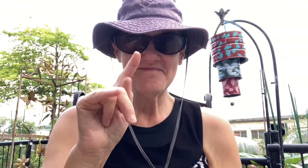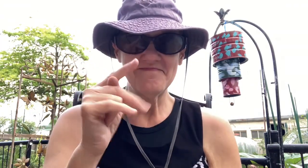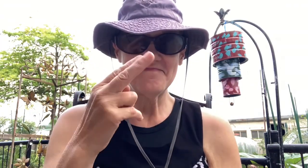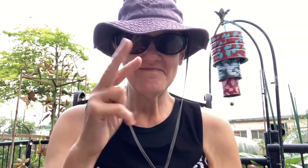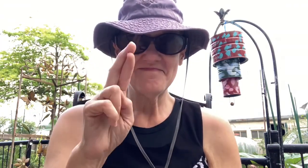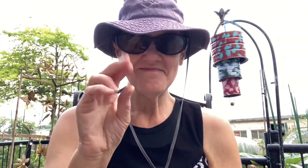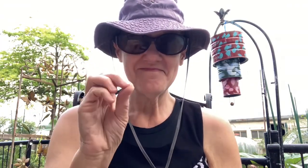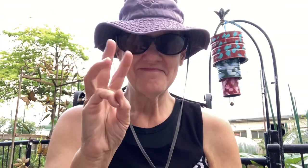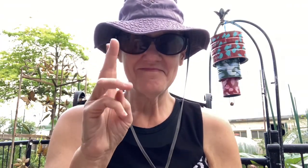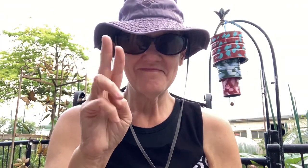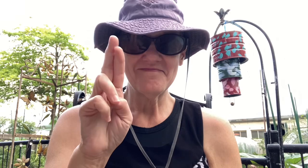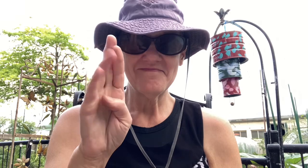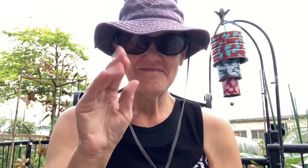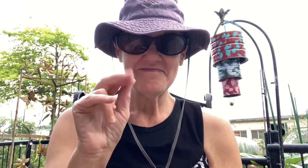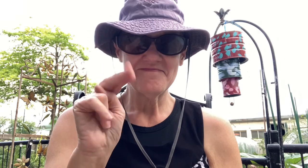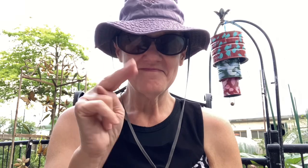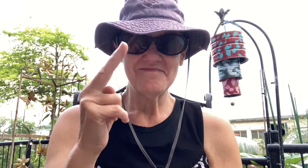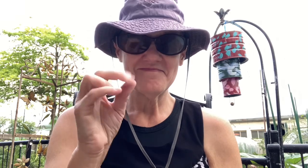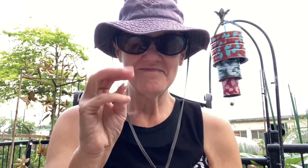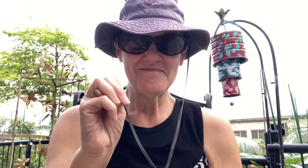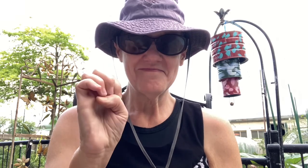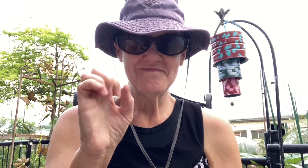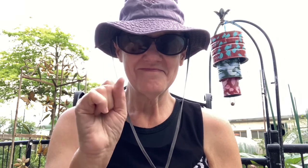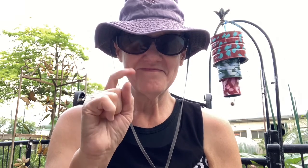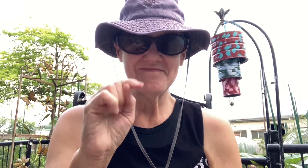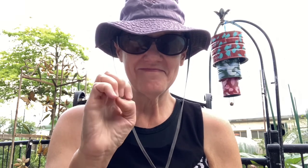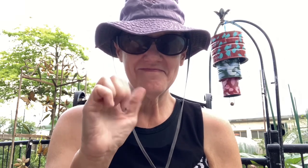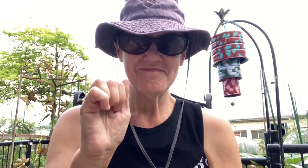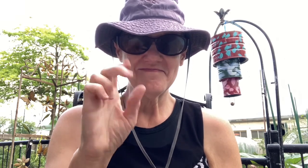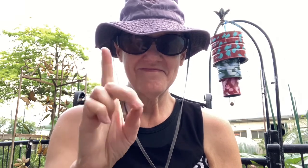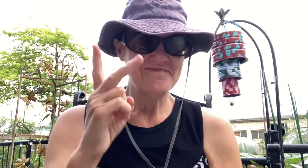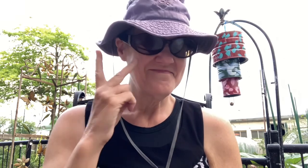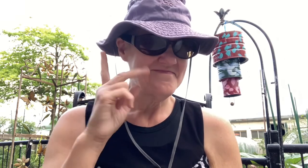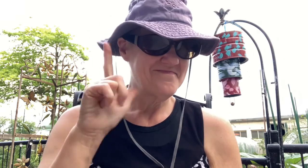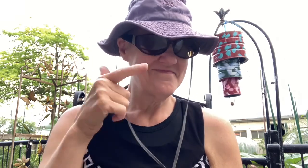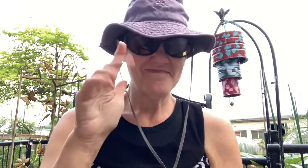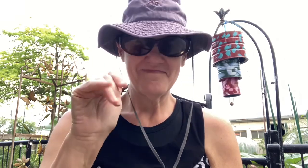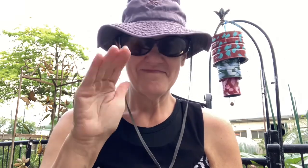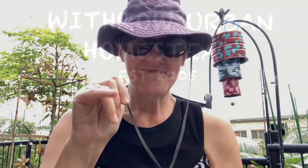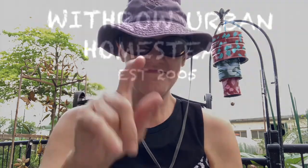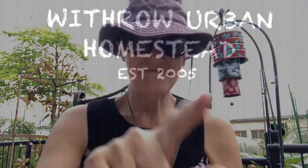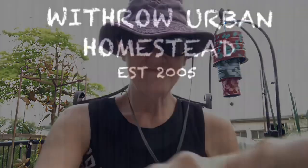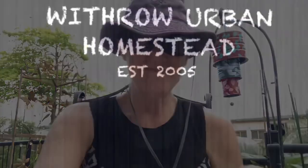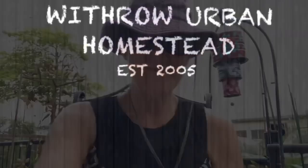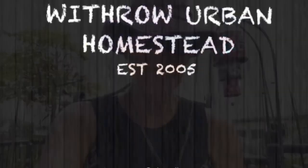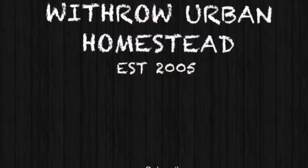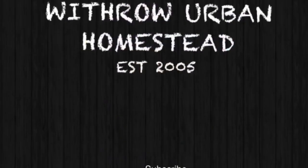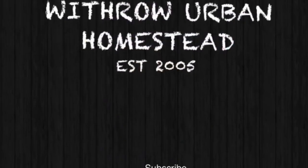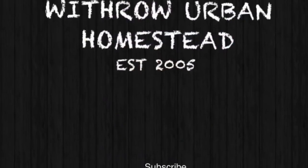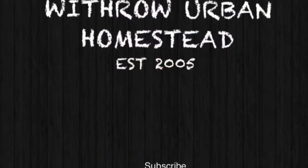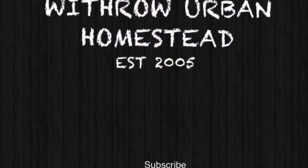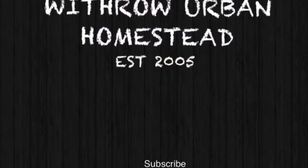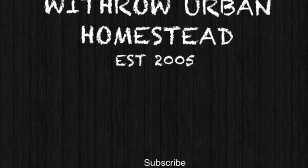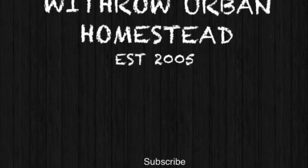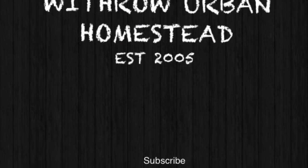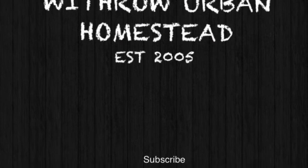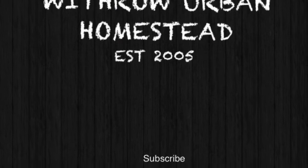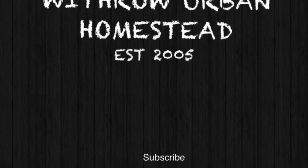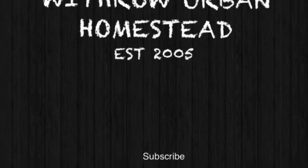for visiting Withrow Urban Homestead. See you later. Bye-bye.